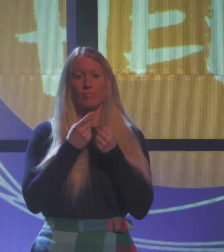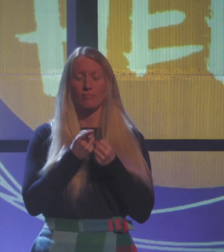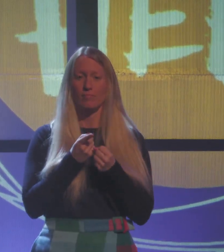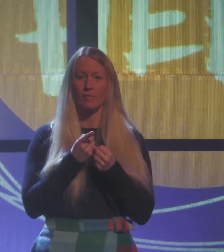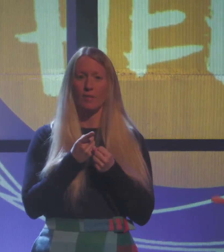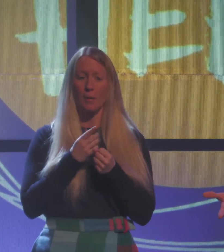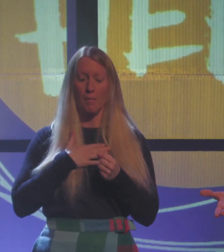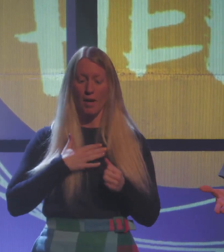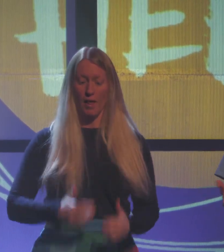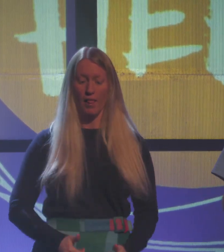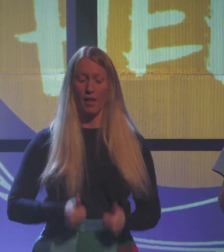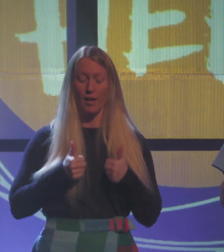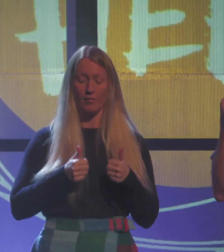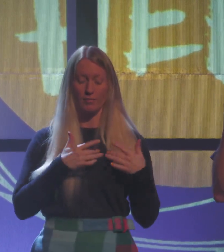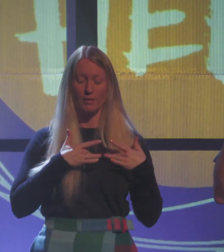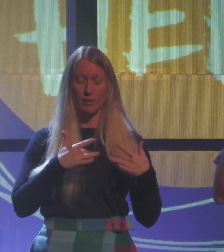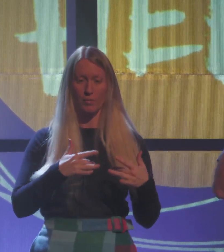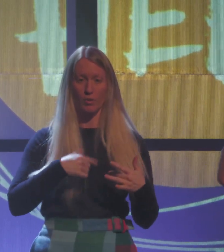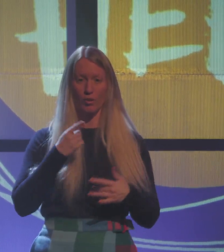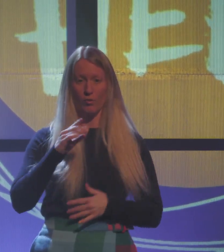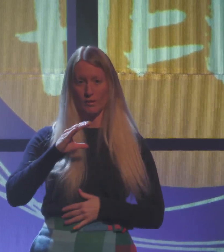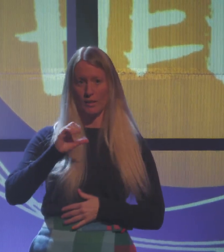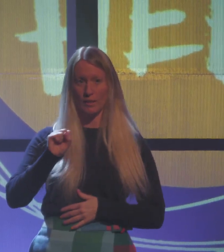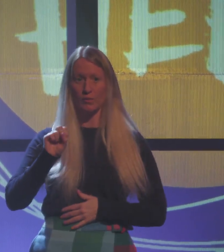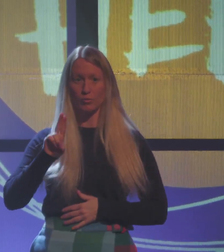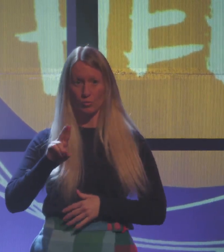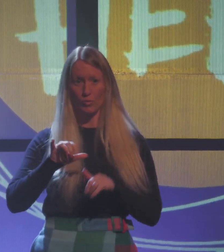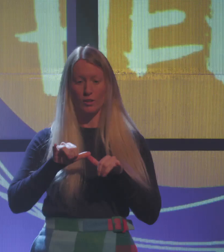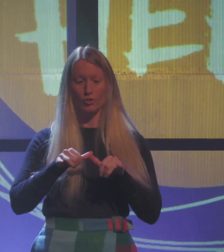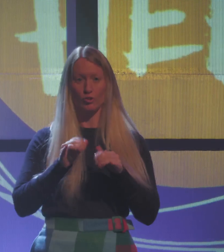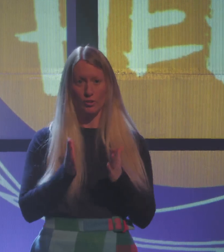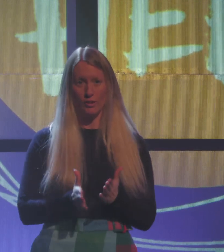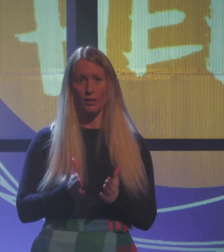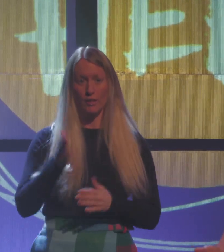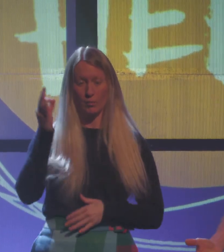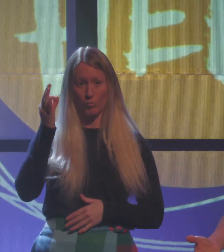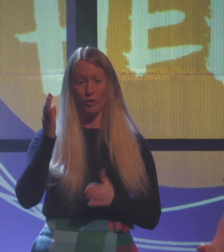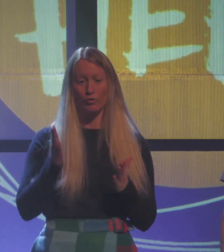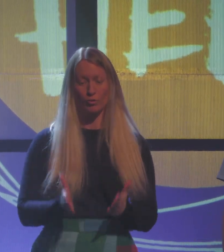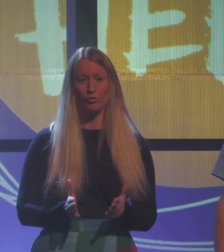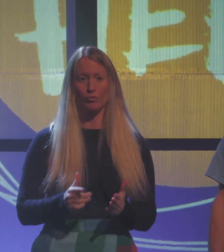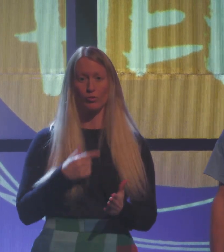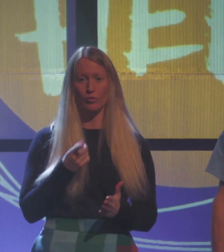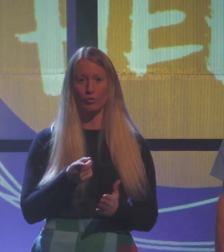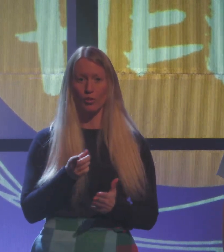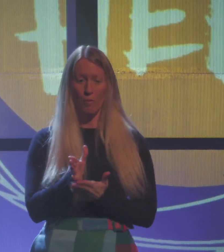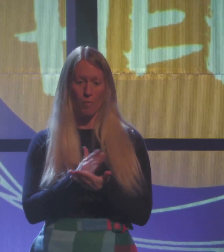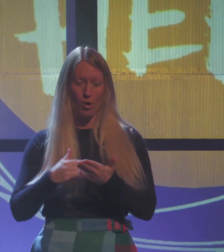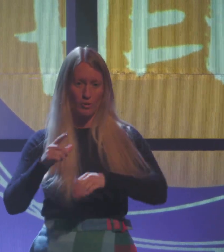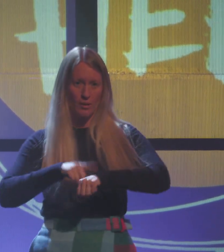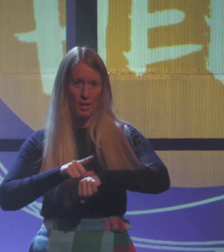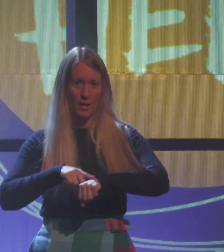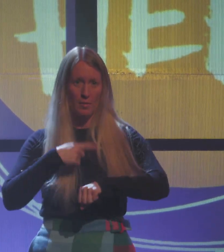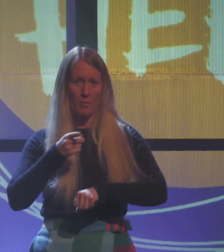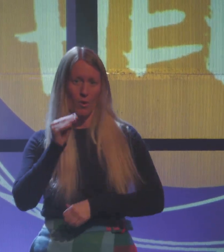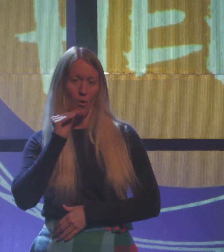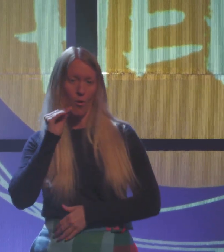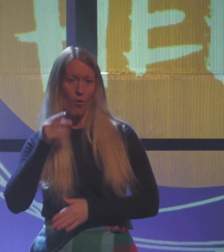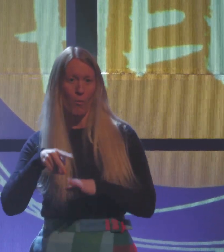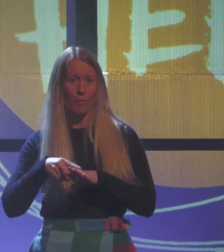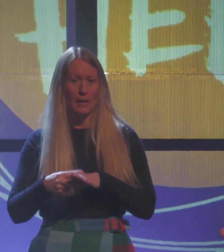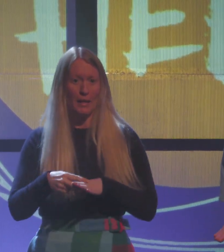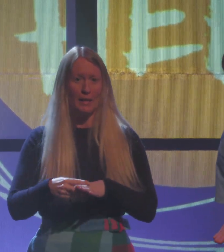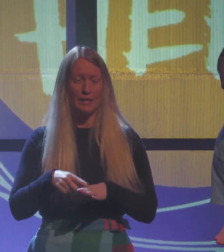part-time professor of systems engineering at Colorado State University. I am a part-time home mechanic. I fix everything. I am